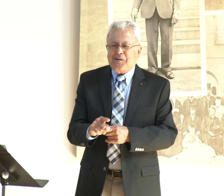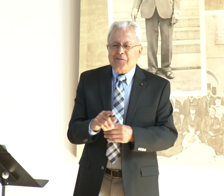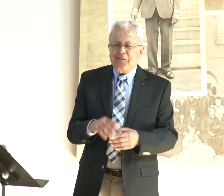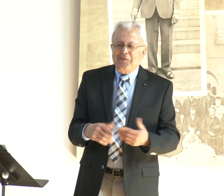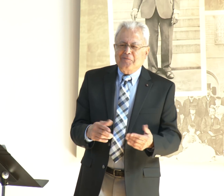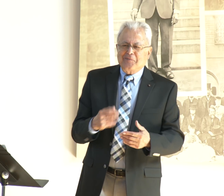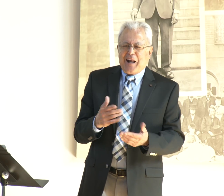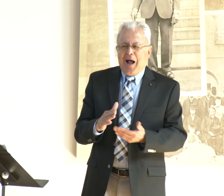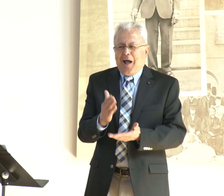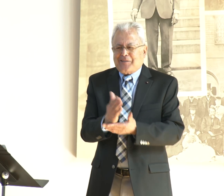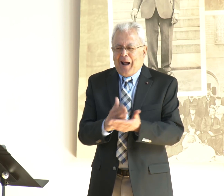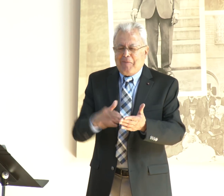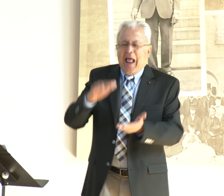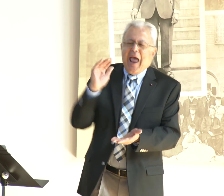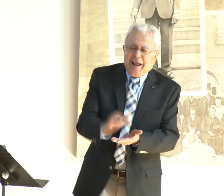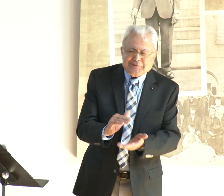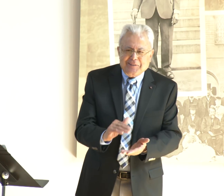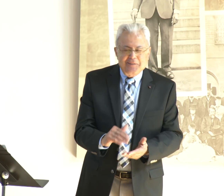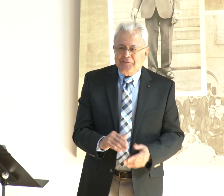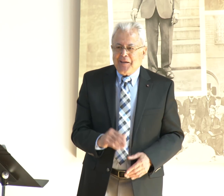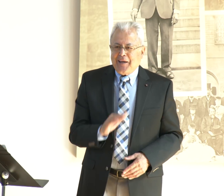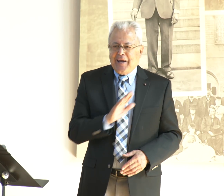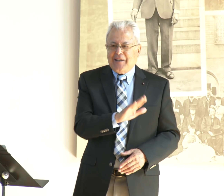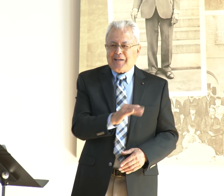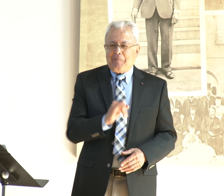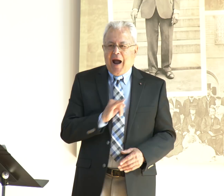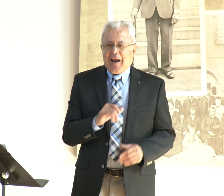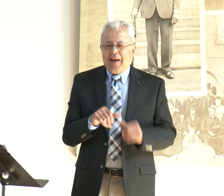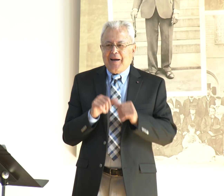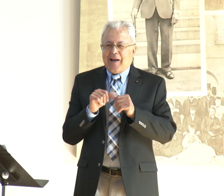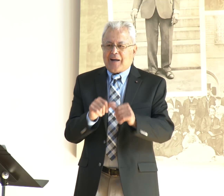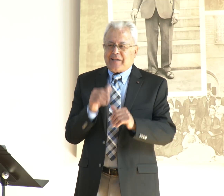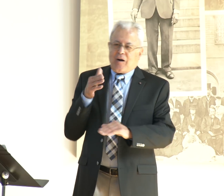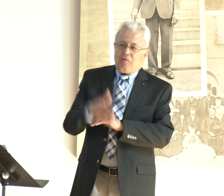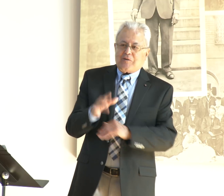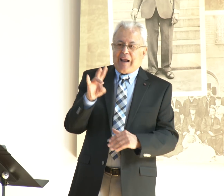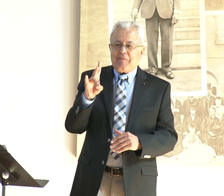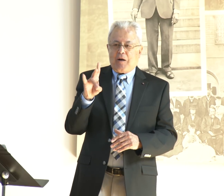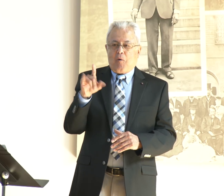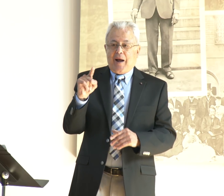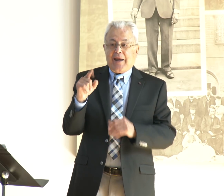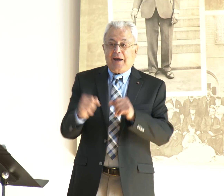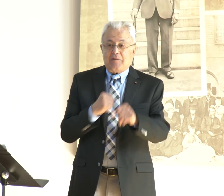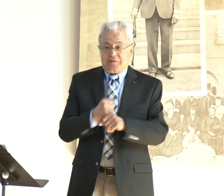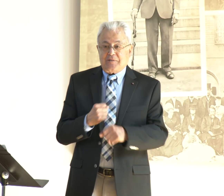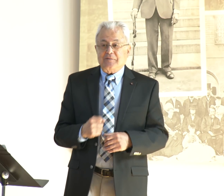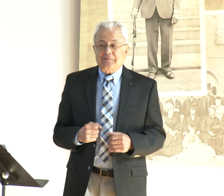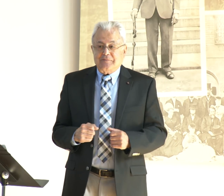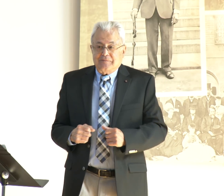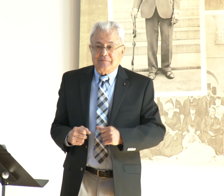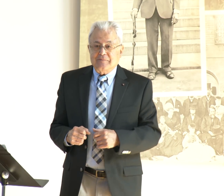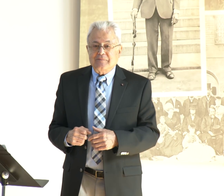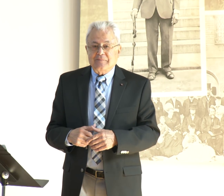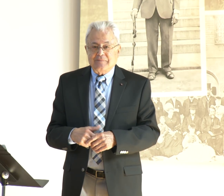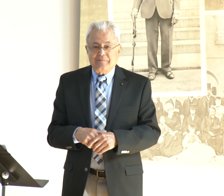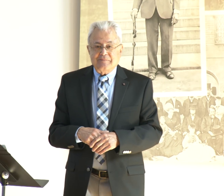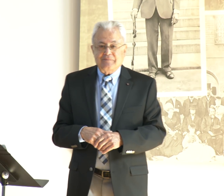You know, many of those relationships lasted a few weeks, some even less. Ours lasted some 71